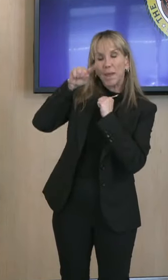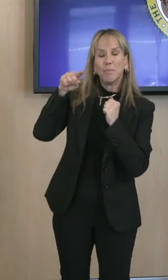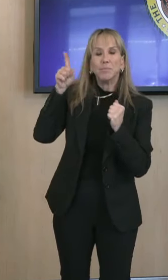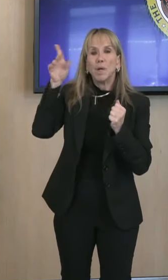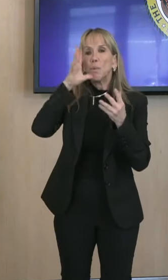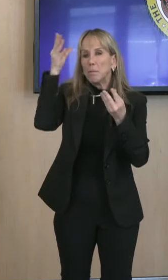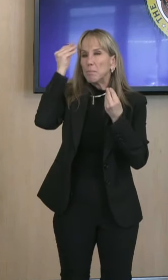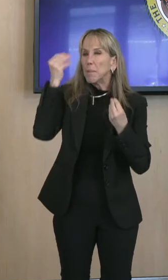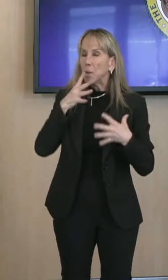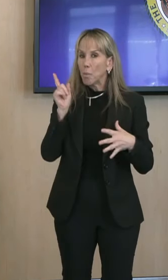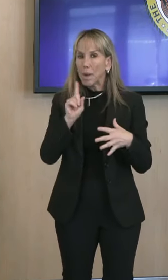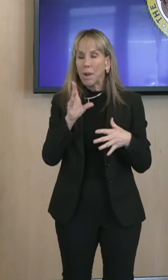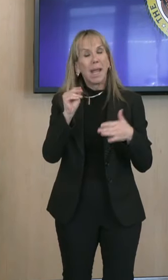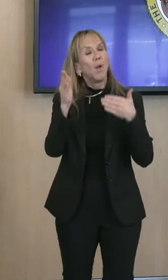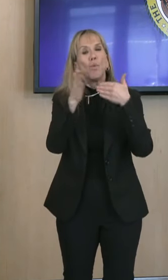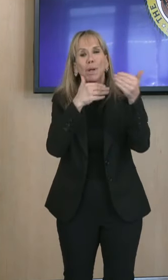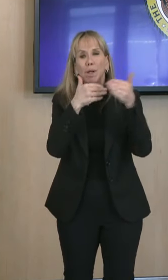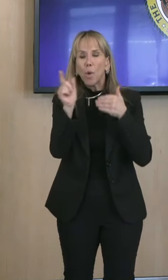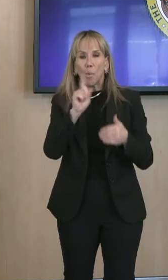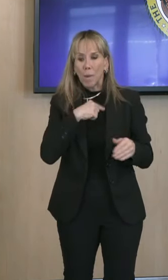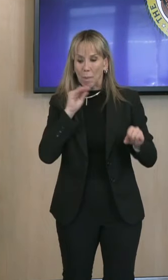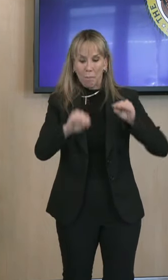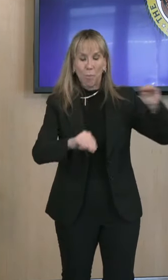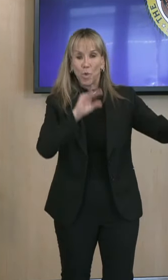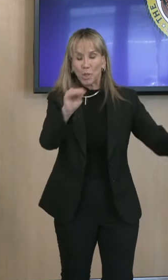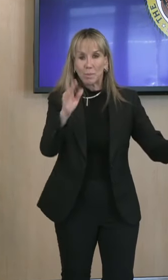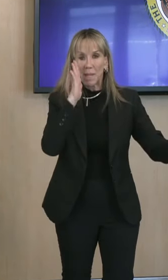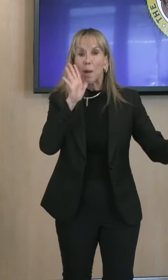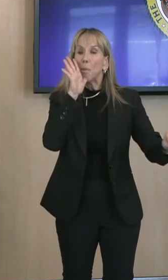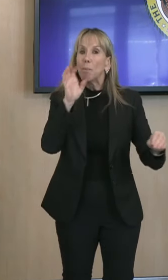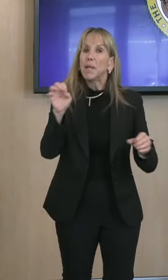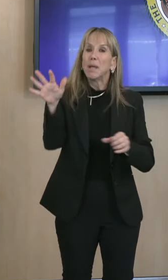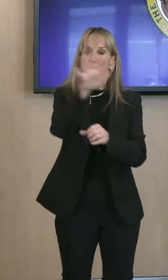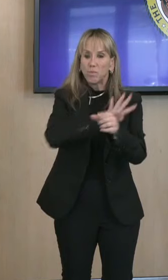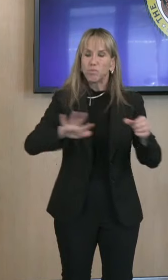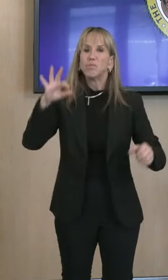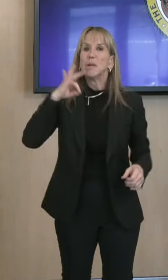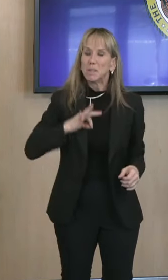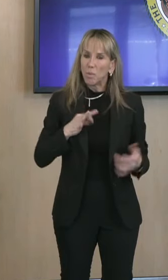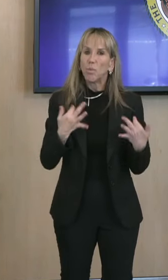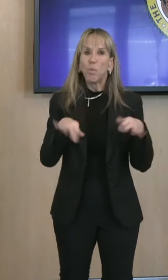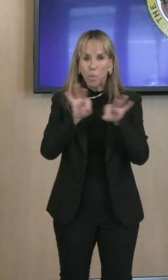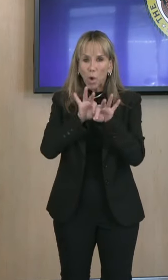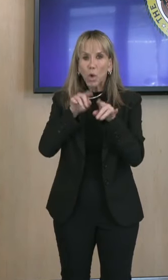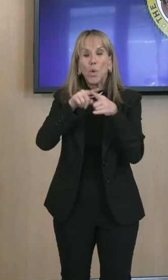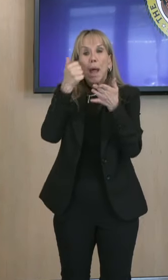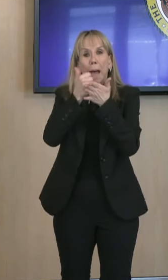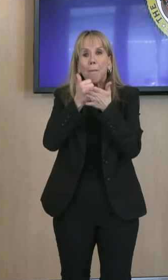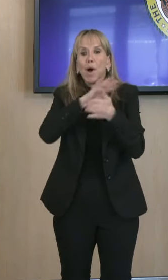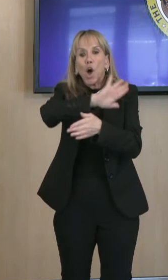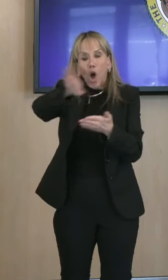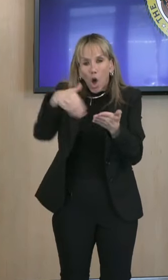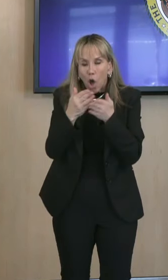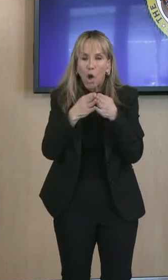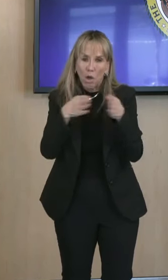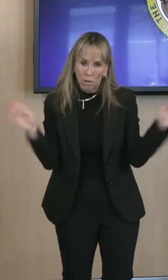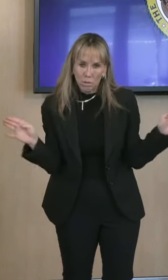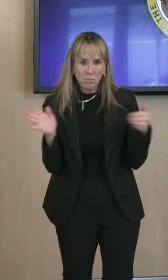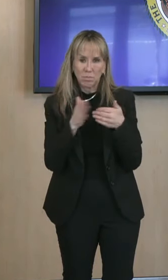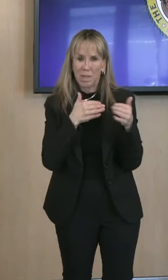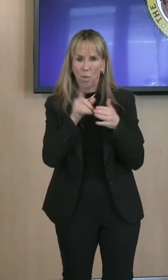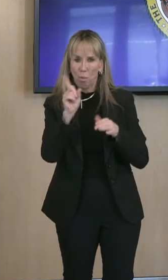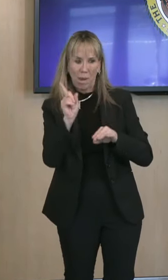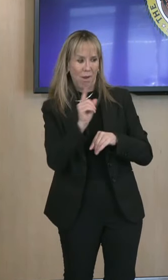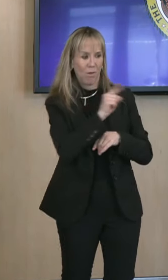Regardless of where those beds are sited, they will be a regional asset that are designed to help the entire region. We've also